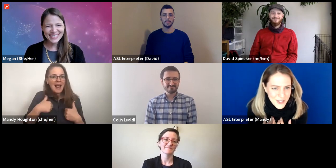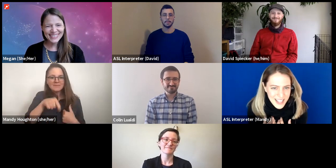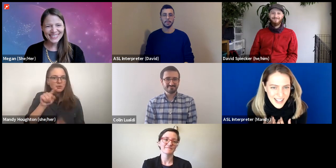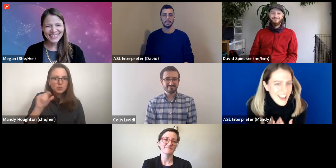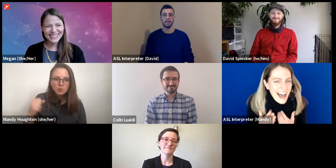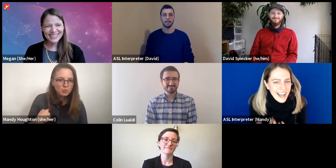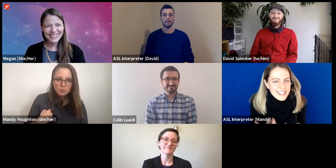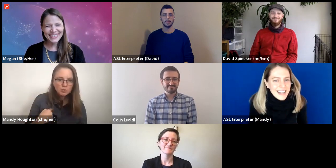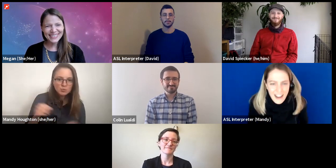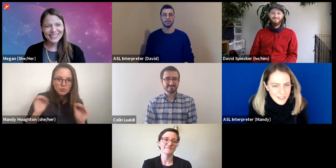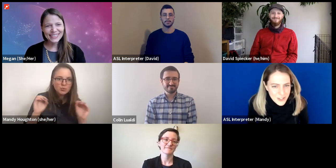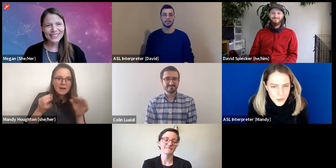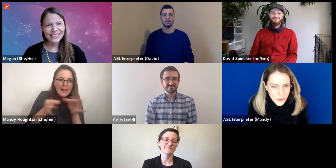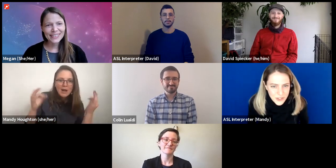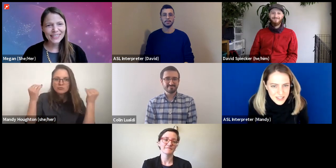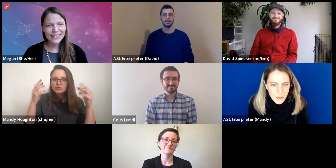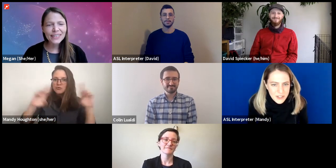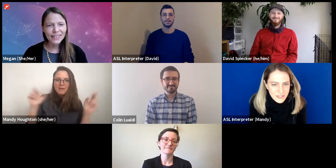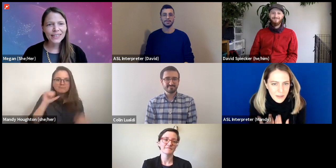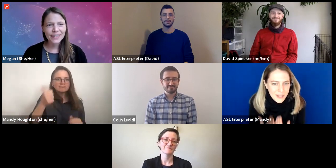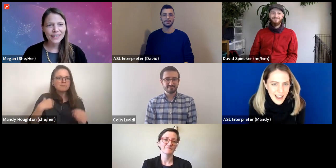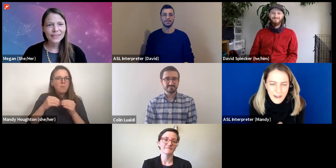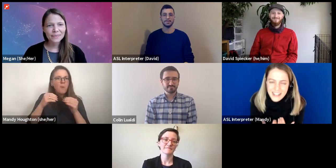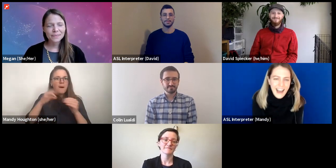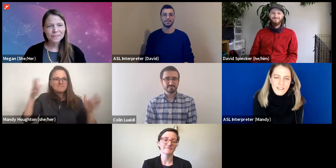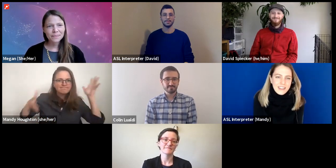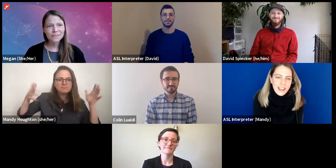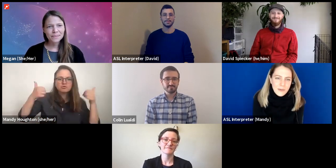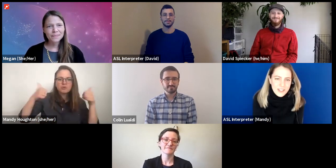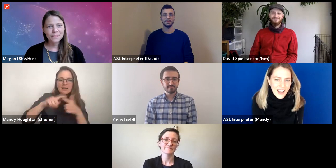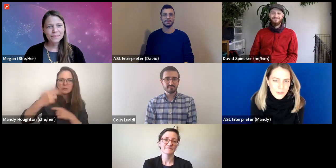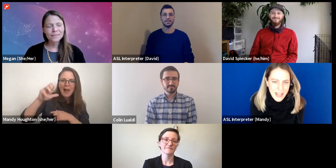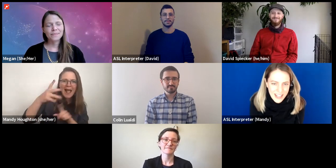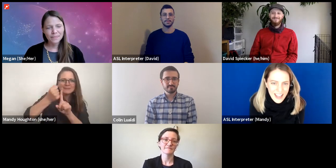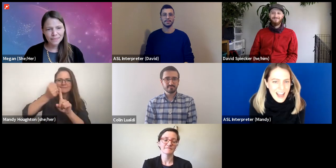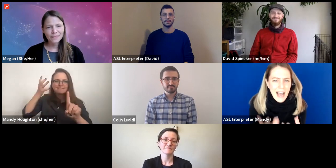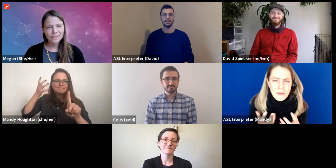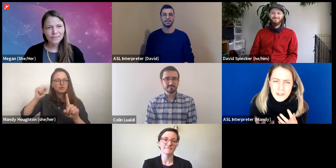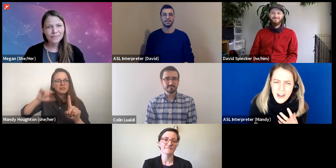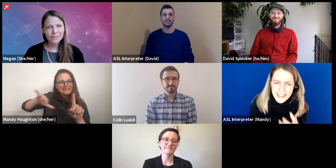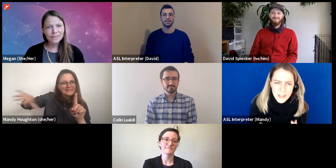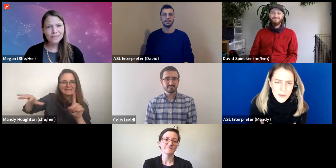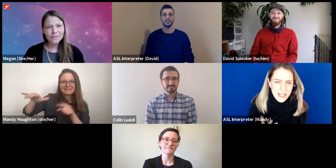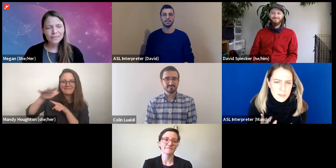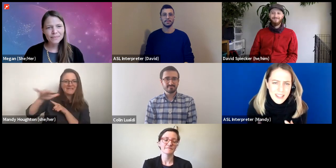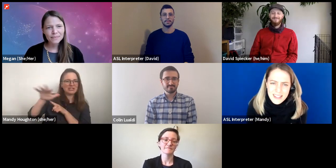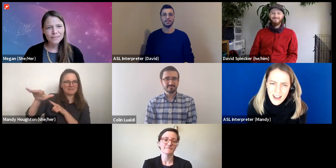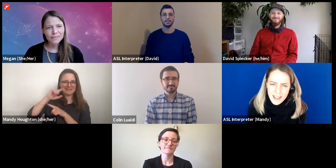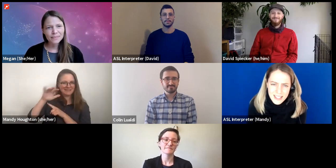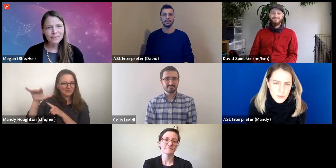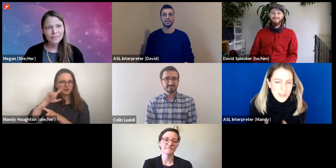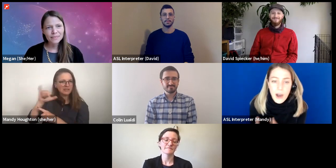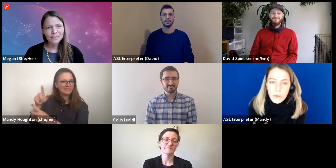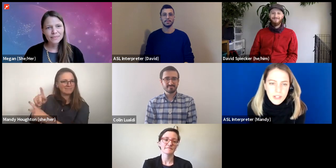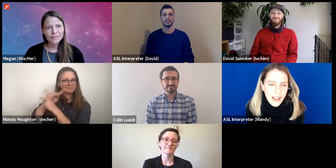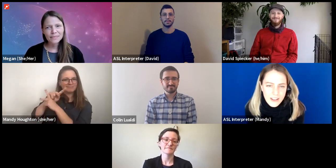high school science, I didn't have these tools that we're developing now. I didn't have the language at the ready. I was trying to explain these